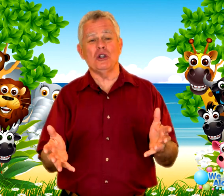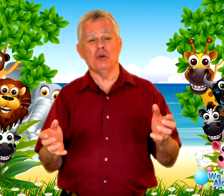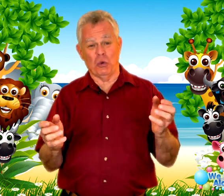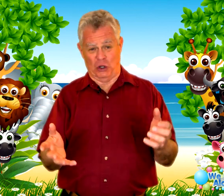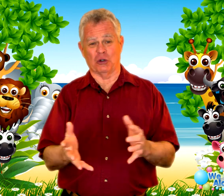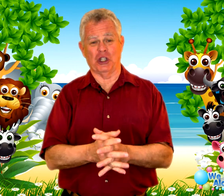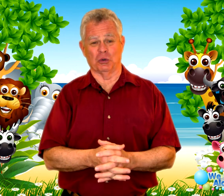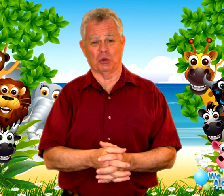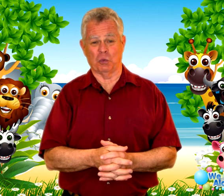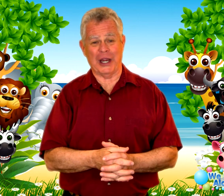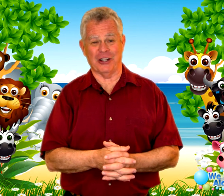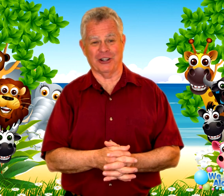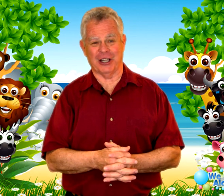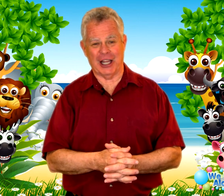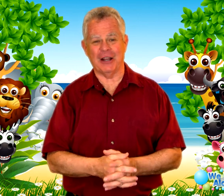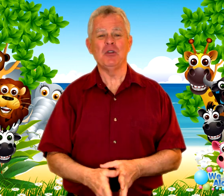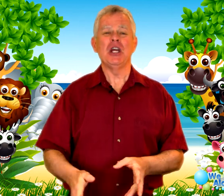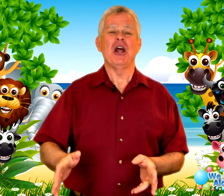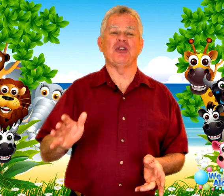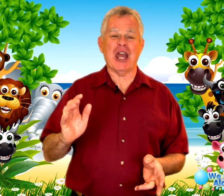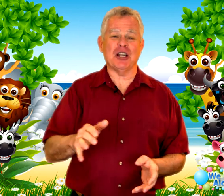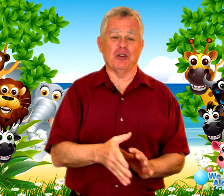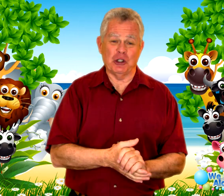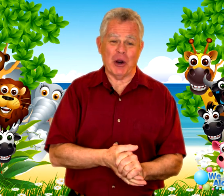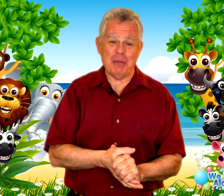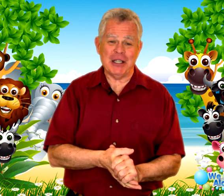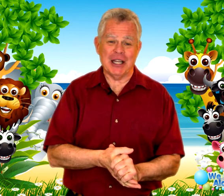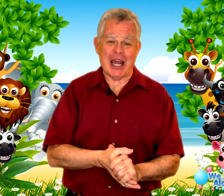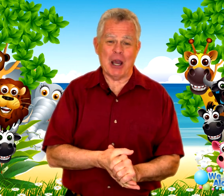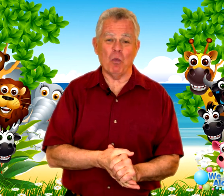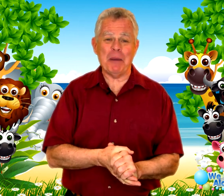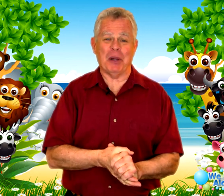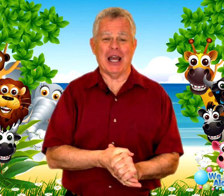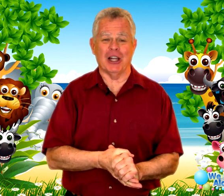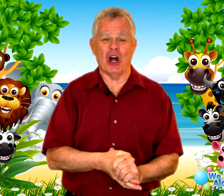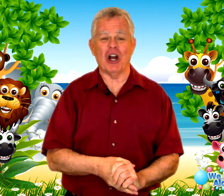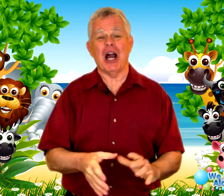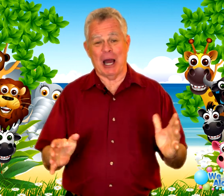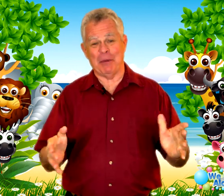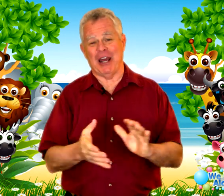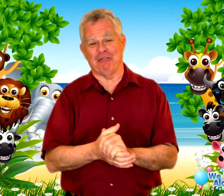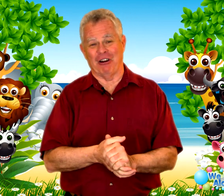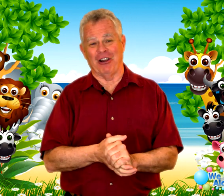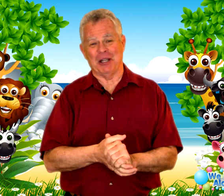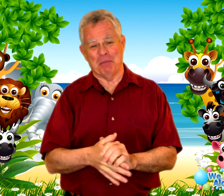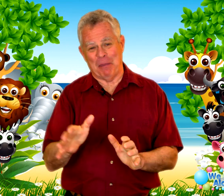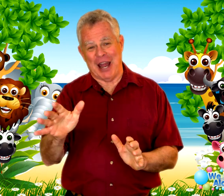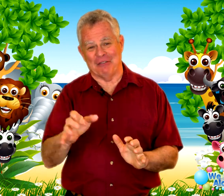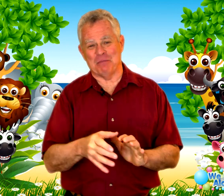do with your children regularly. Thanks for joining me today at We Play Along. I'm Ken Frawley. Bye-bye, everybody.